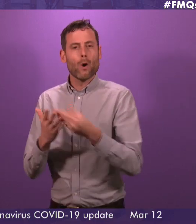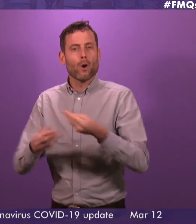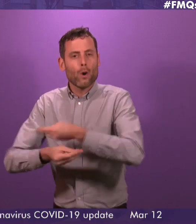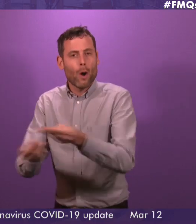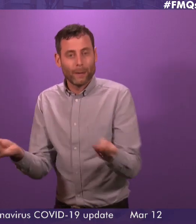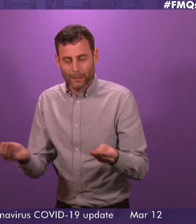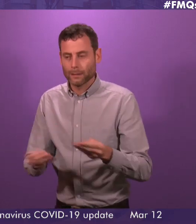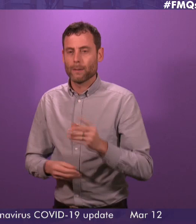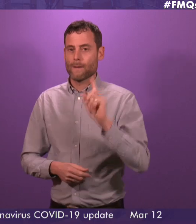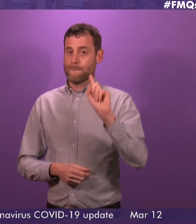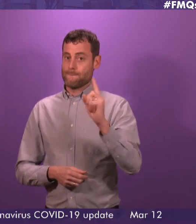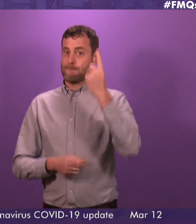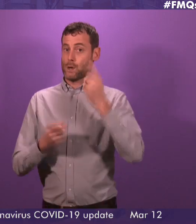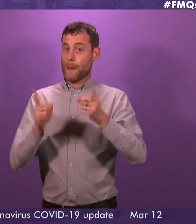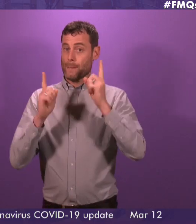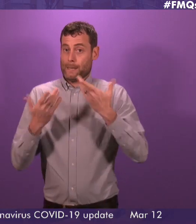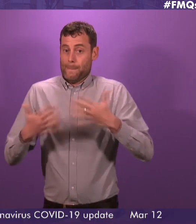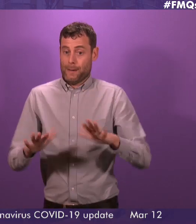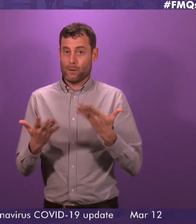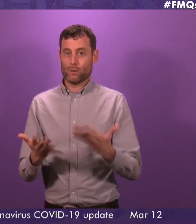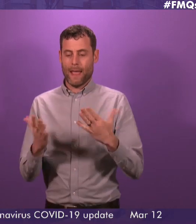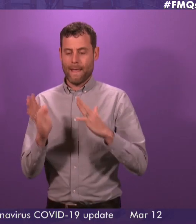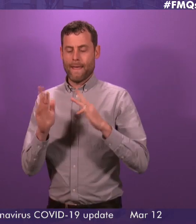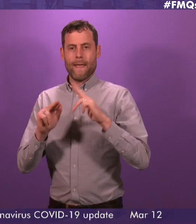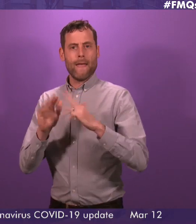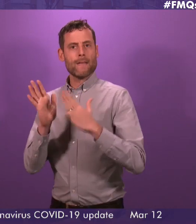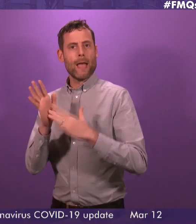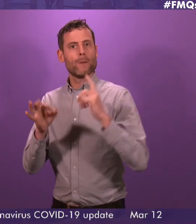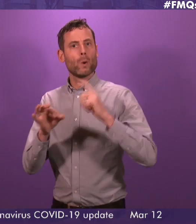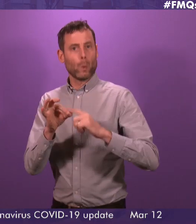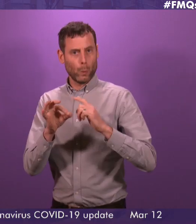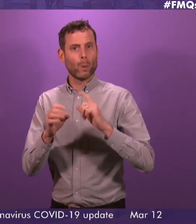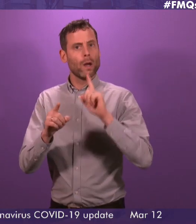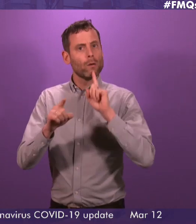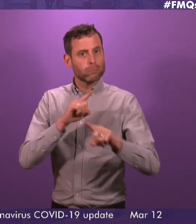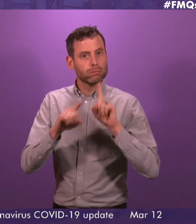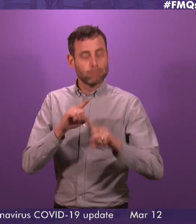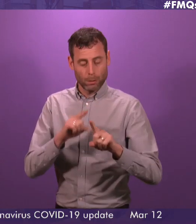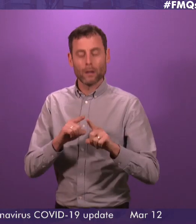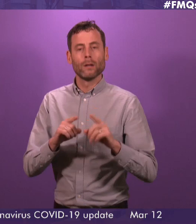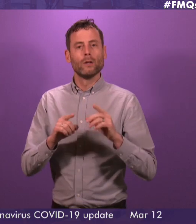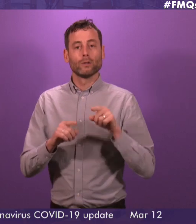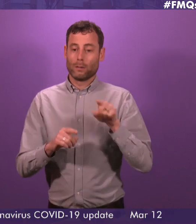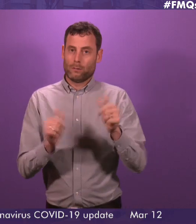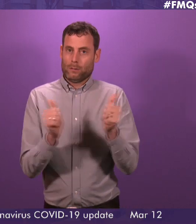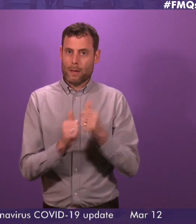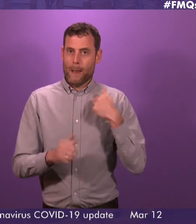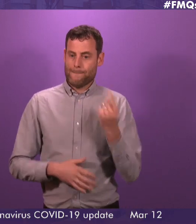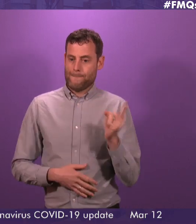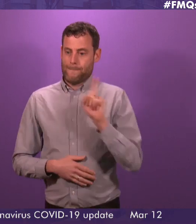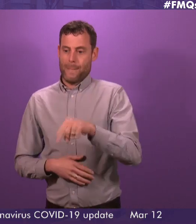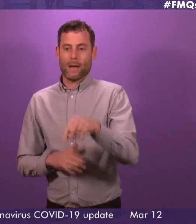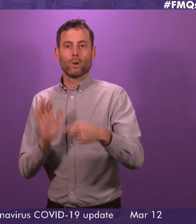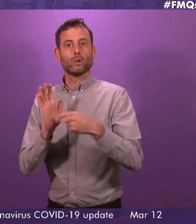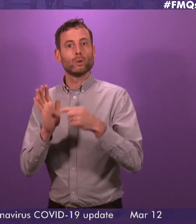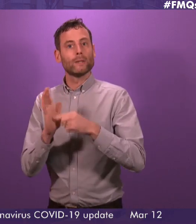Minister said at First Minister's questions, with the Parliament's agreement, I intend to return on Tuesday at the start of